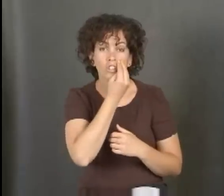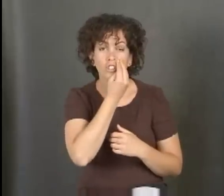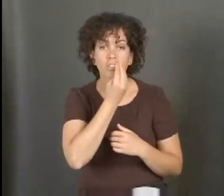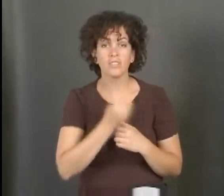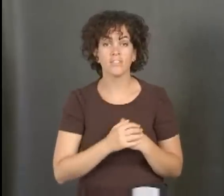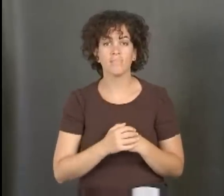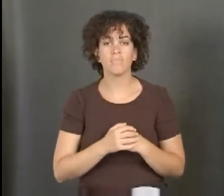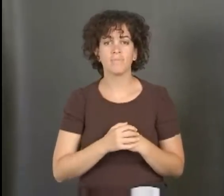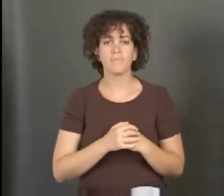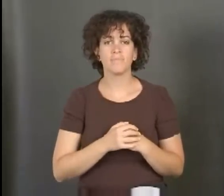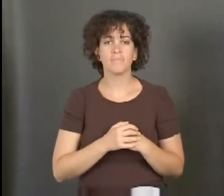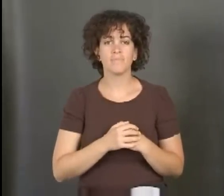Flowers.